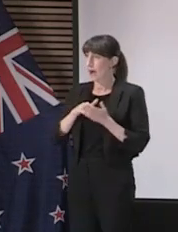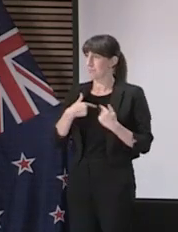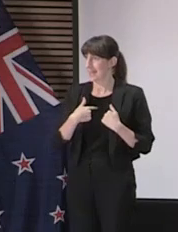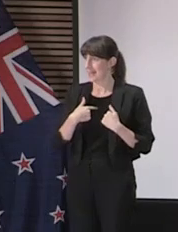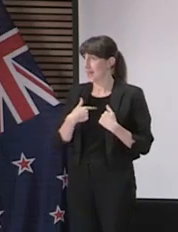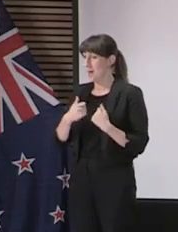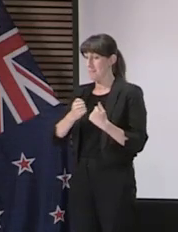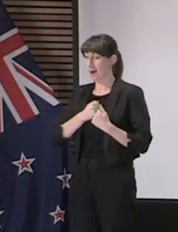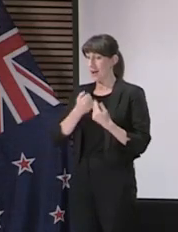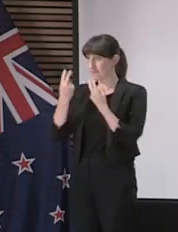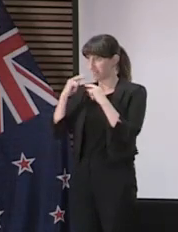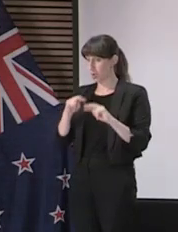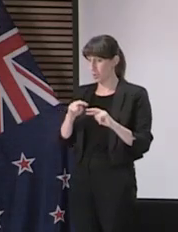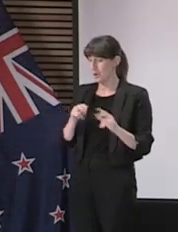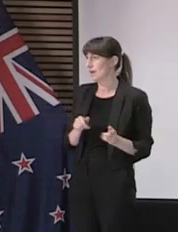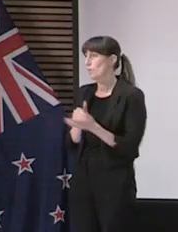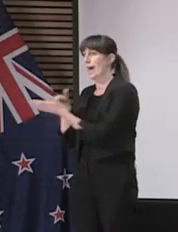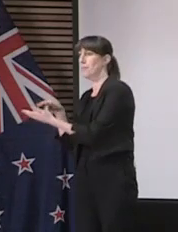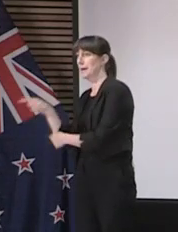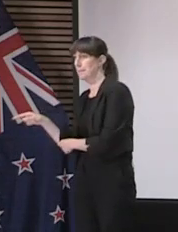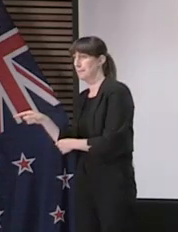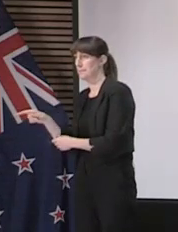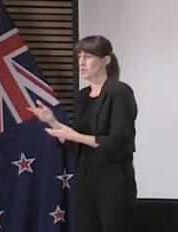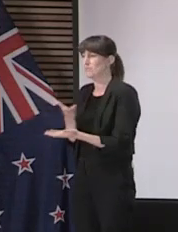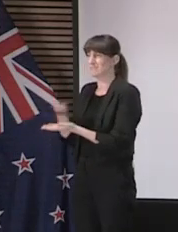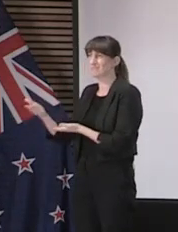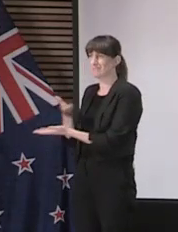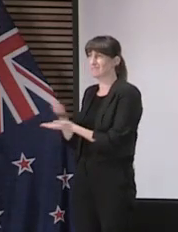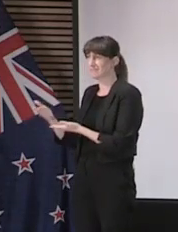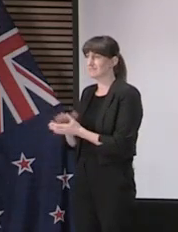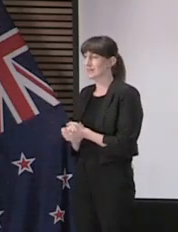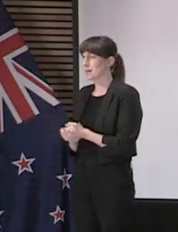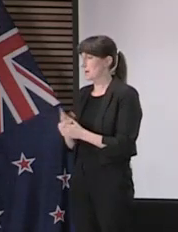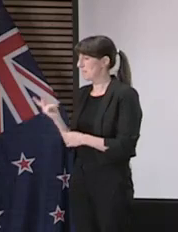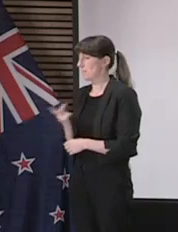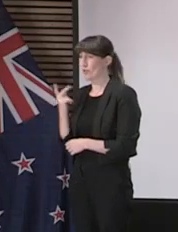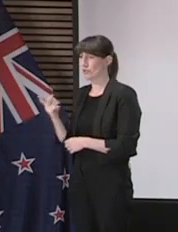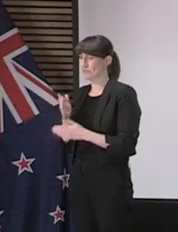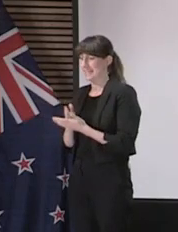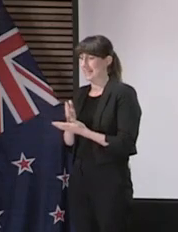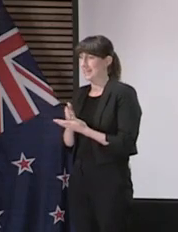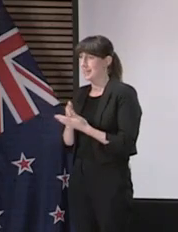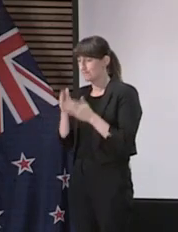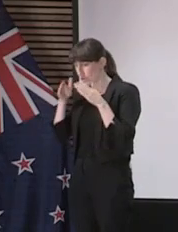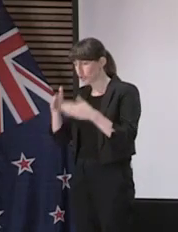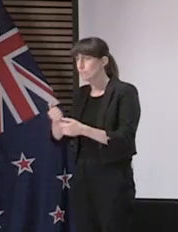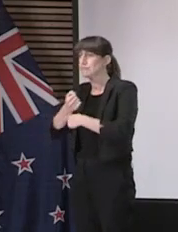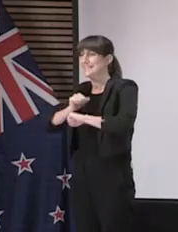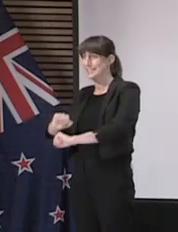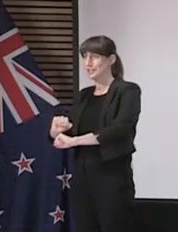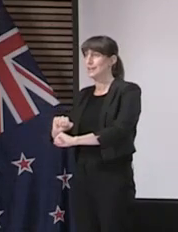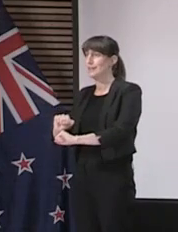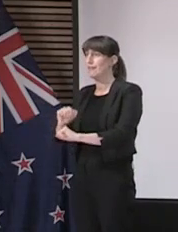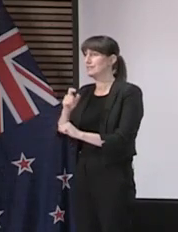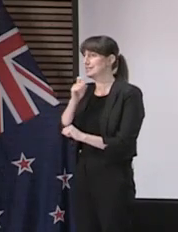used to continue to strengthen and improve our, the protection for staff and residents within our aged residential care facilities.